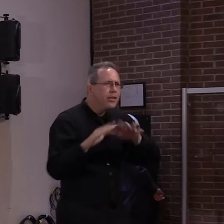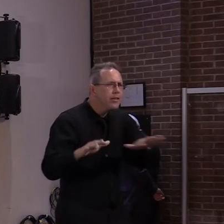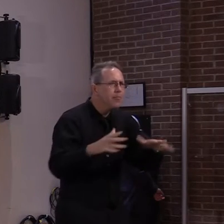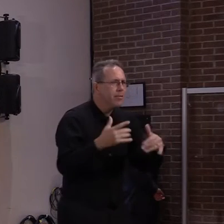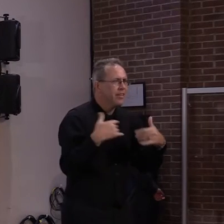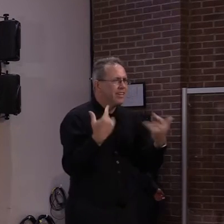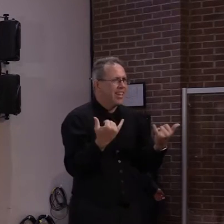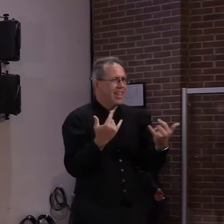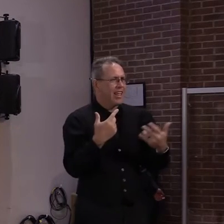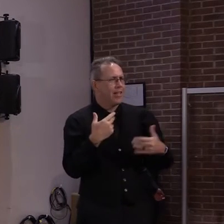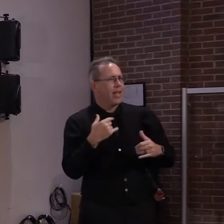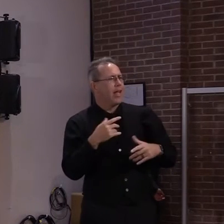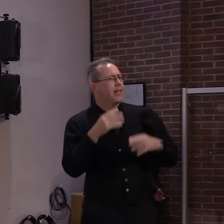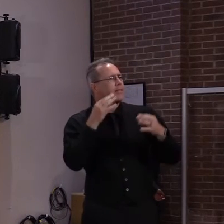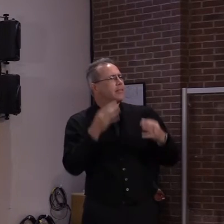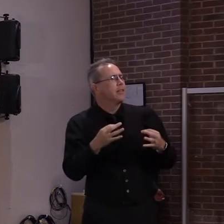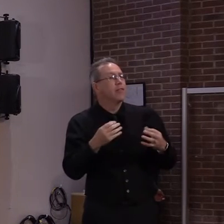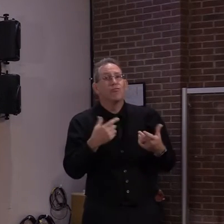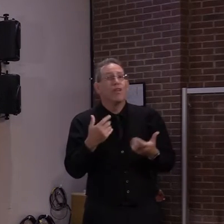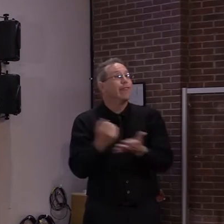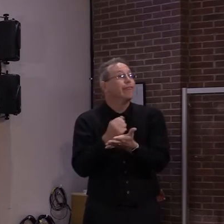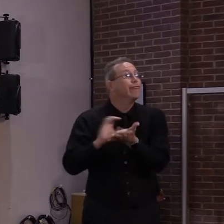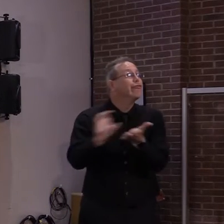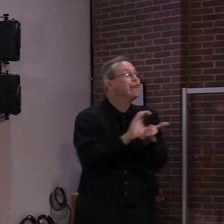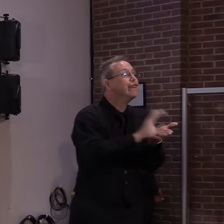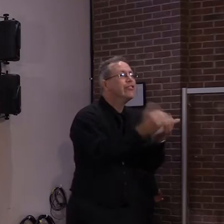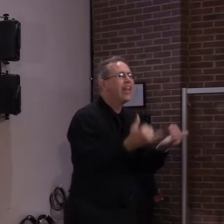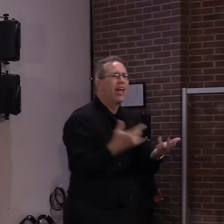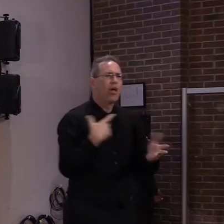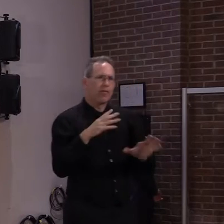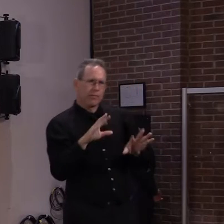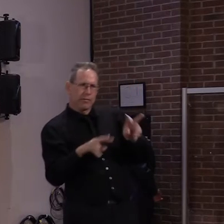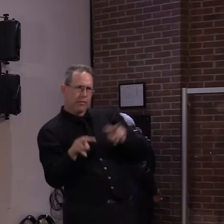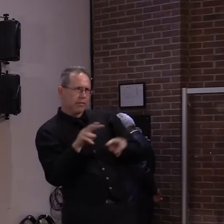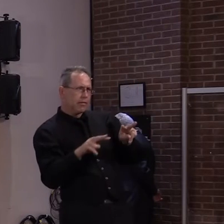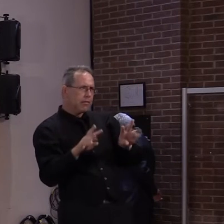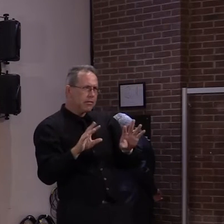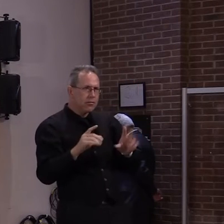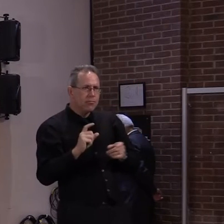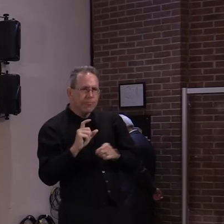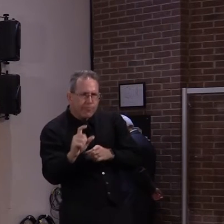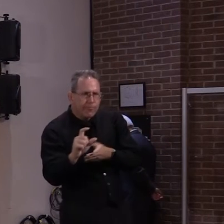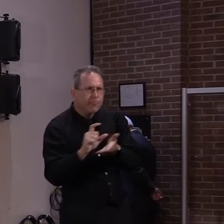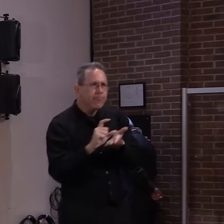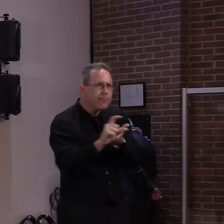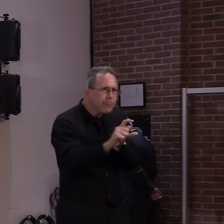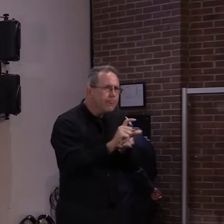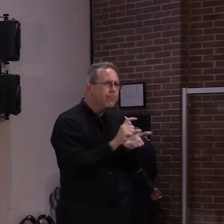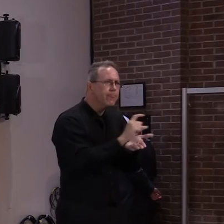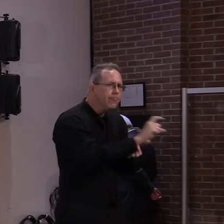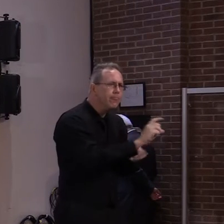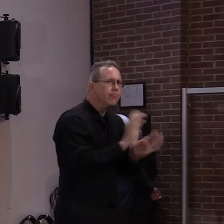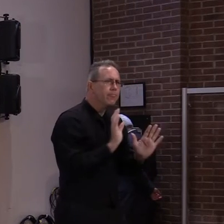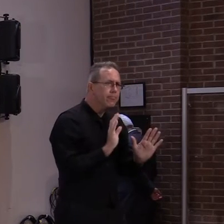keep pouring money in. Although, again, with all the money that we believe will be coming in,